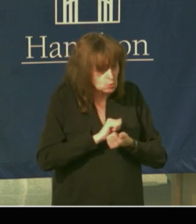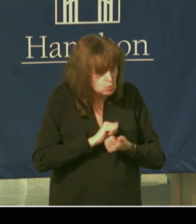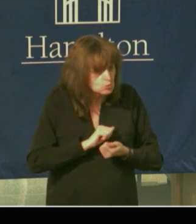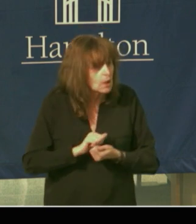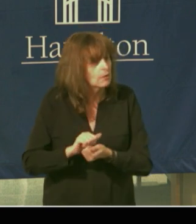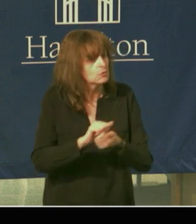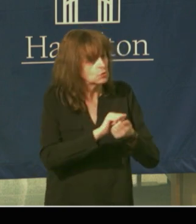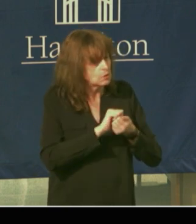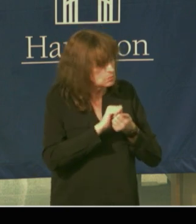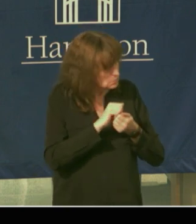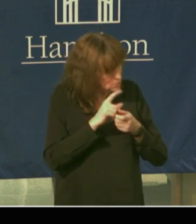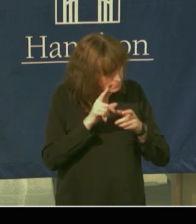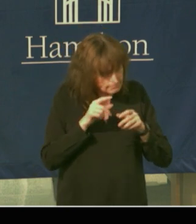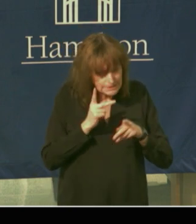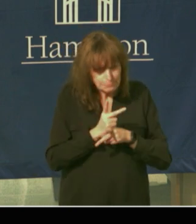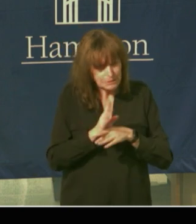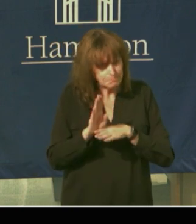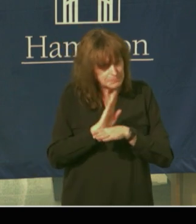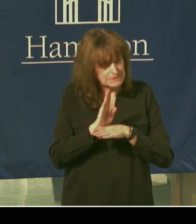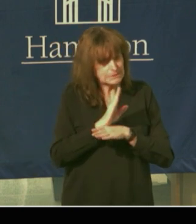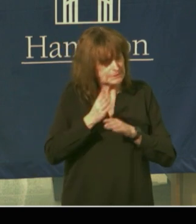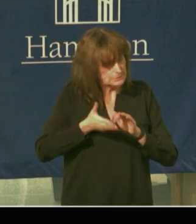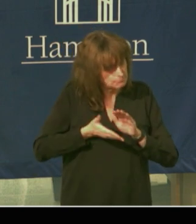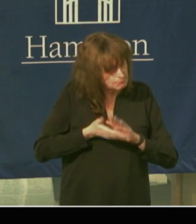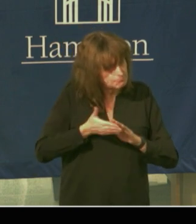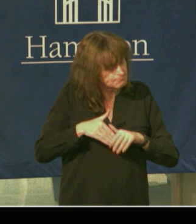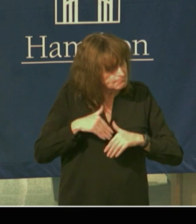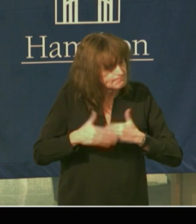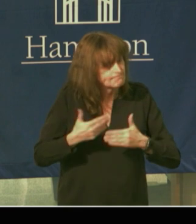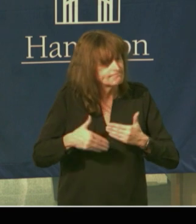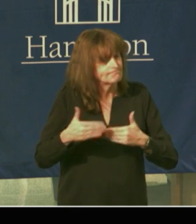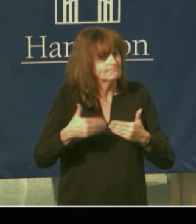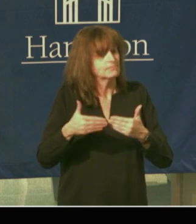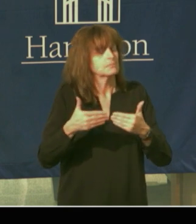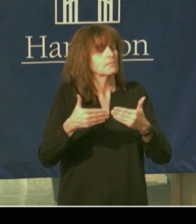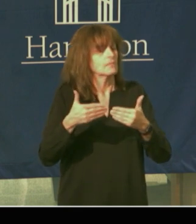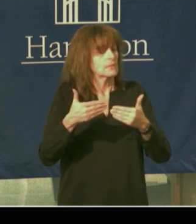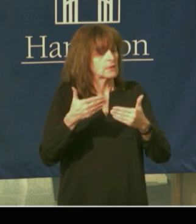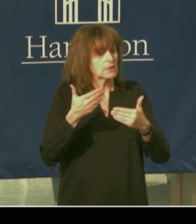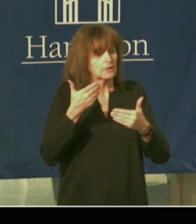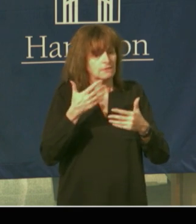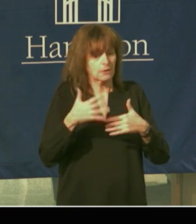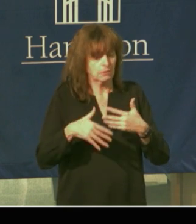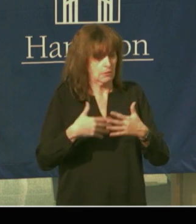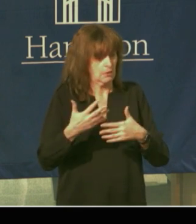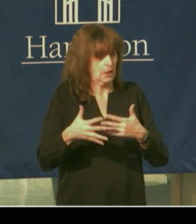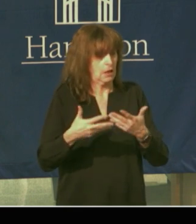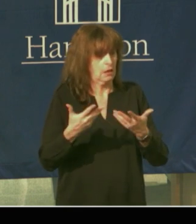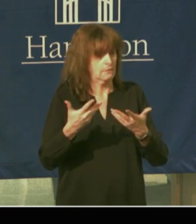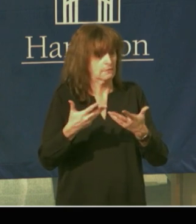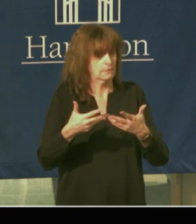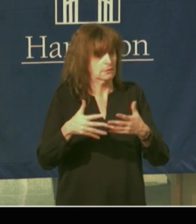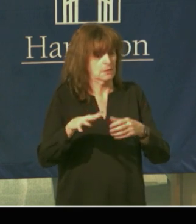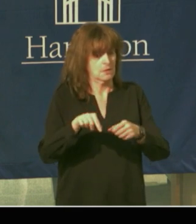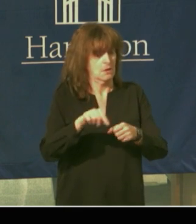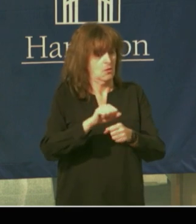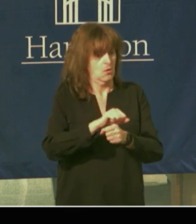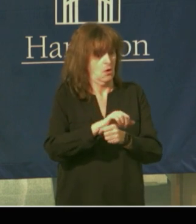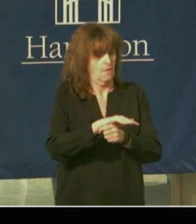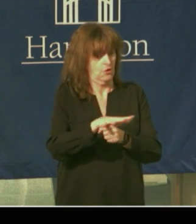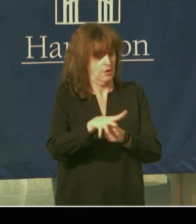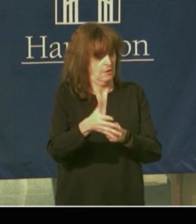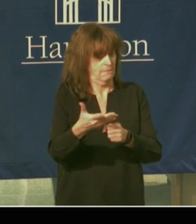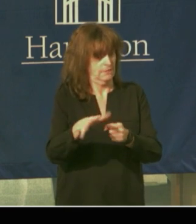well as, you know, what does the economic recovery look like, you know, a little later on. And so tomorrow, the